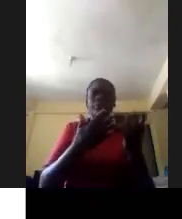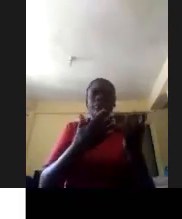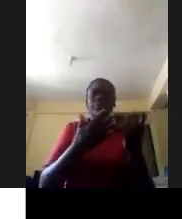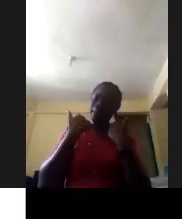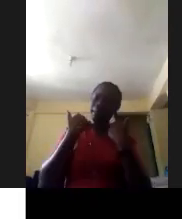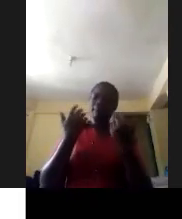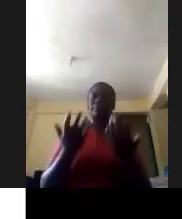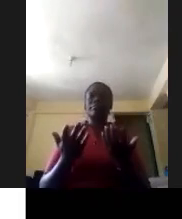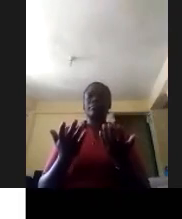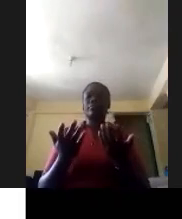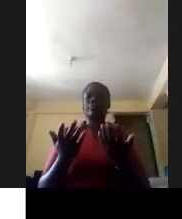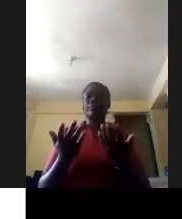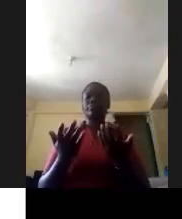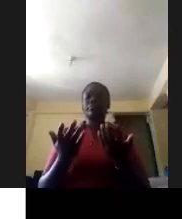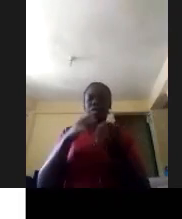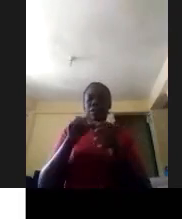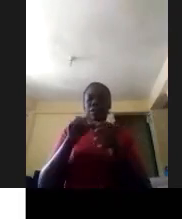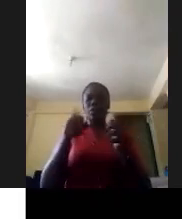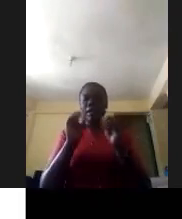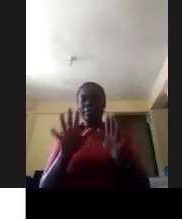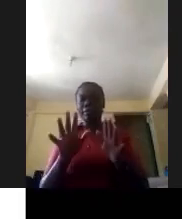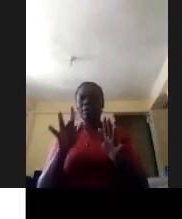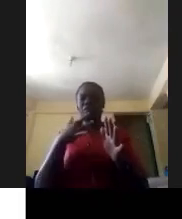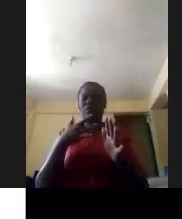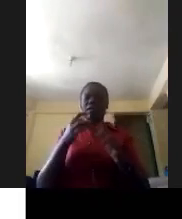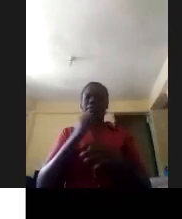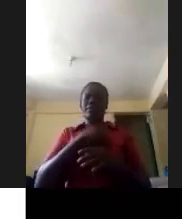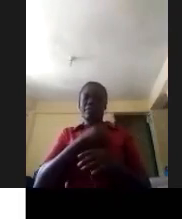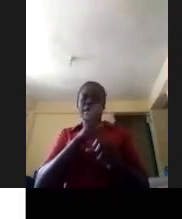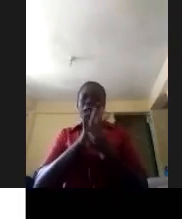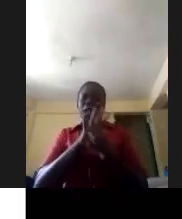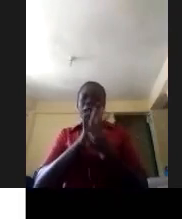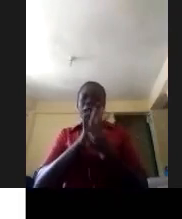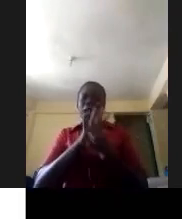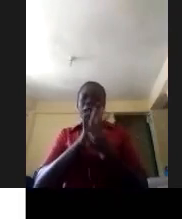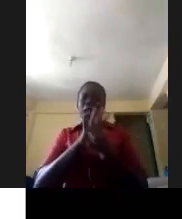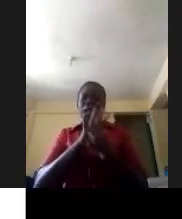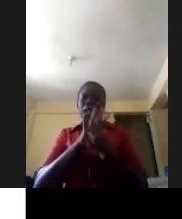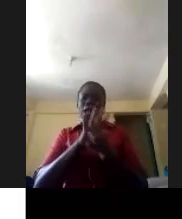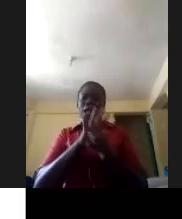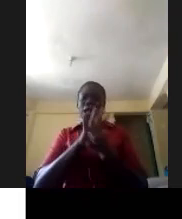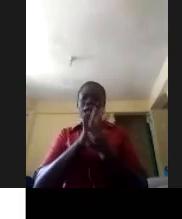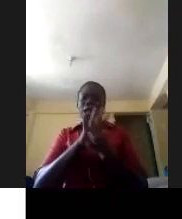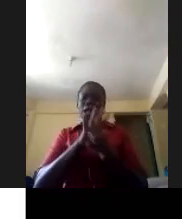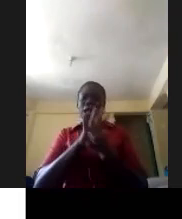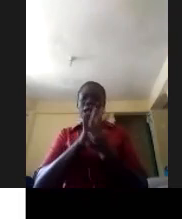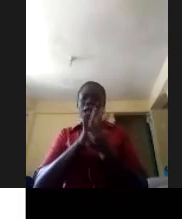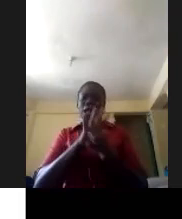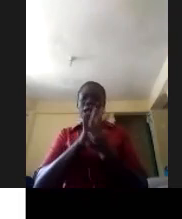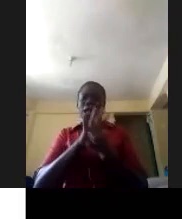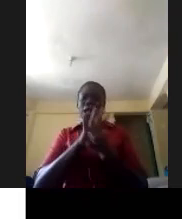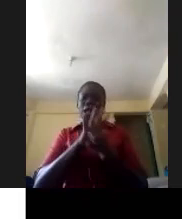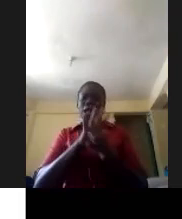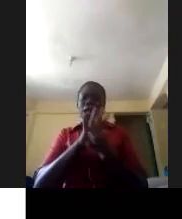I'm not okay, I'm feeling very nervous, very anxious, or very overwhelmed. So these are again some things that you need to